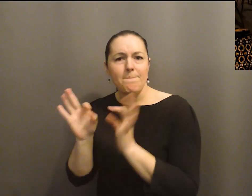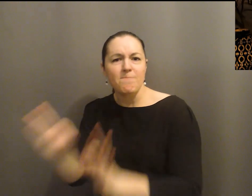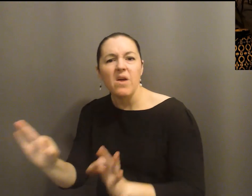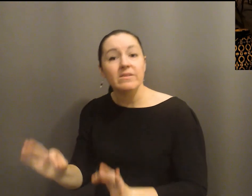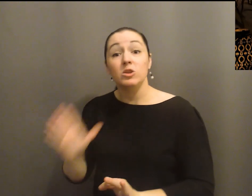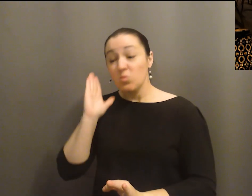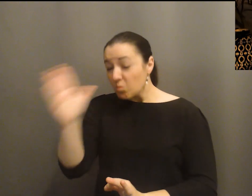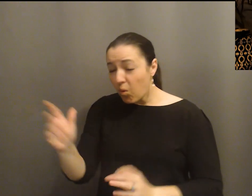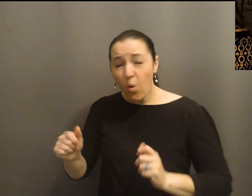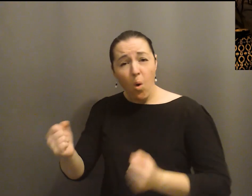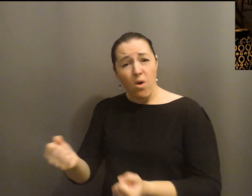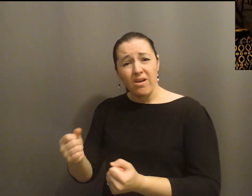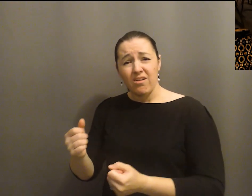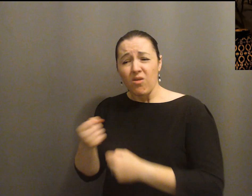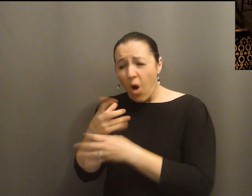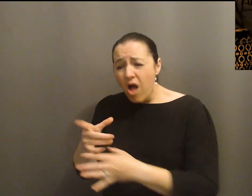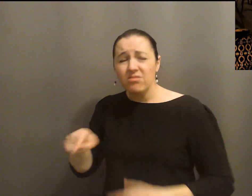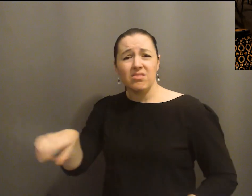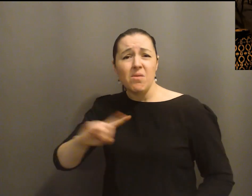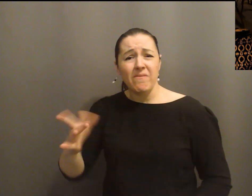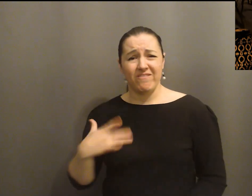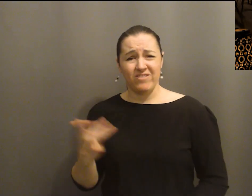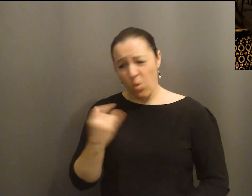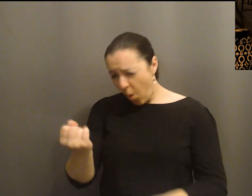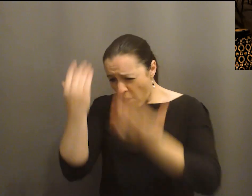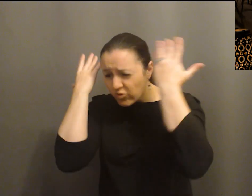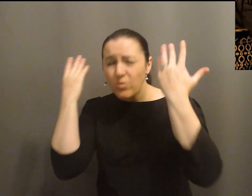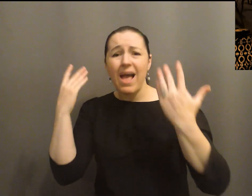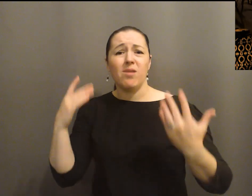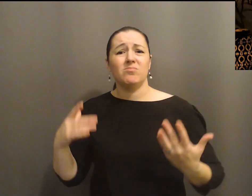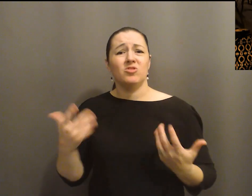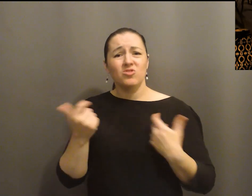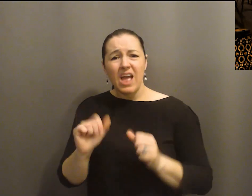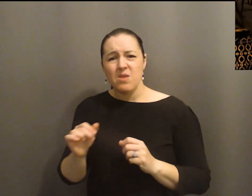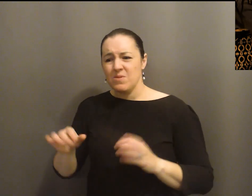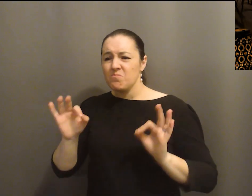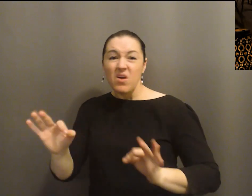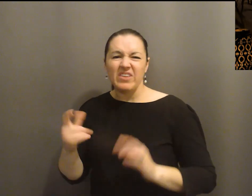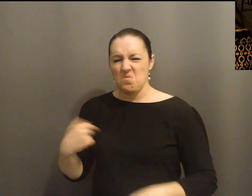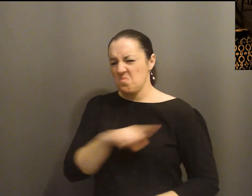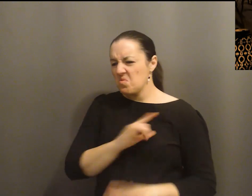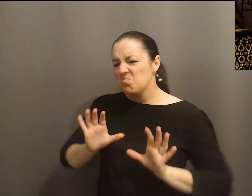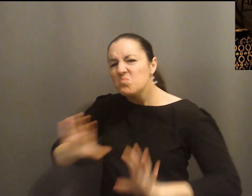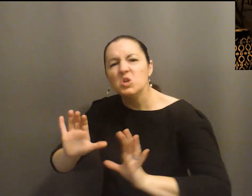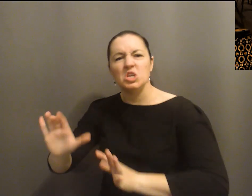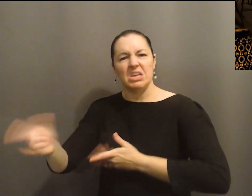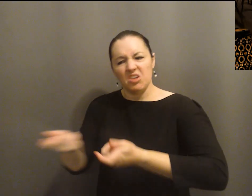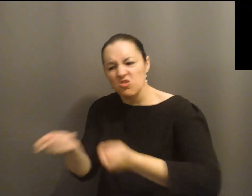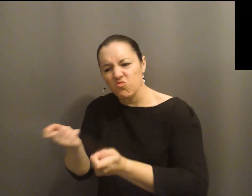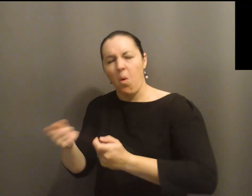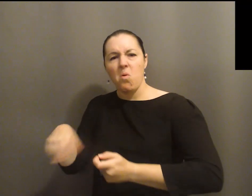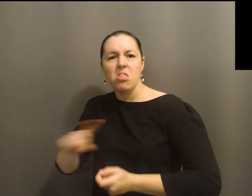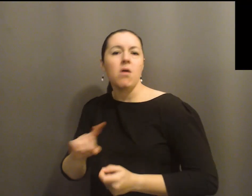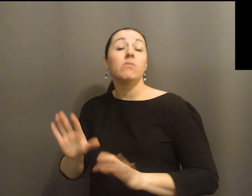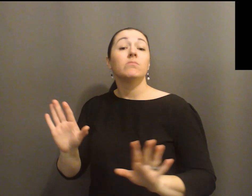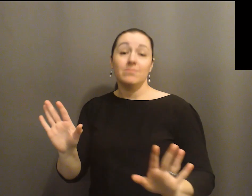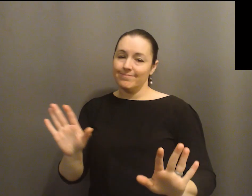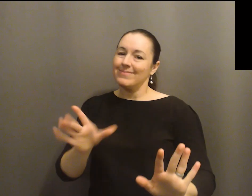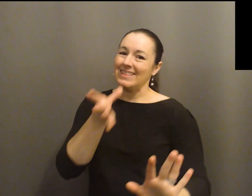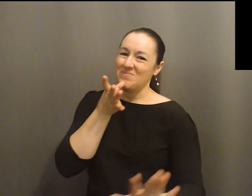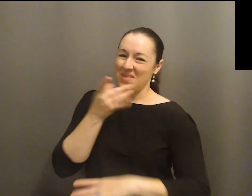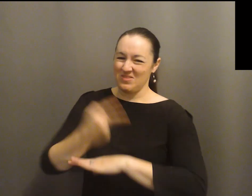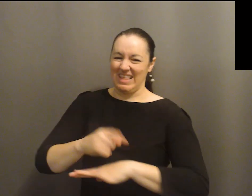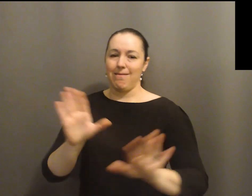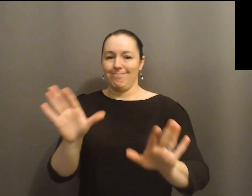We'll overwhelm them To be perfect We don't want them to mess up And so we'll be overbearing And pushy And controlling All right